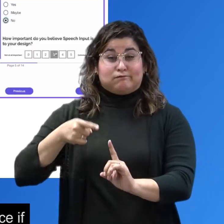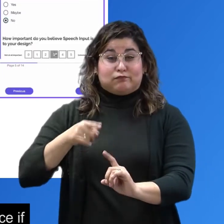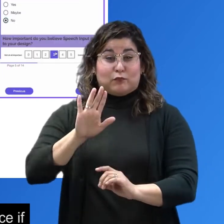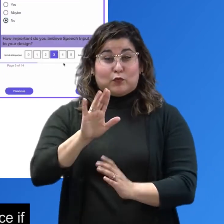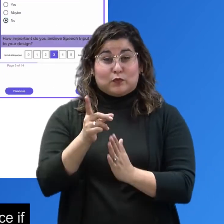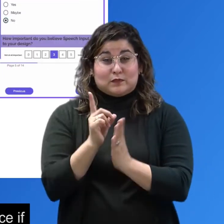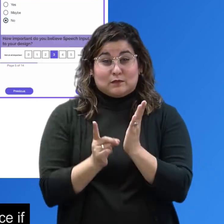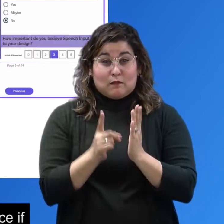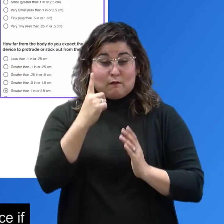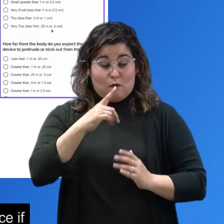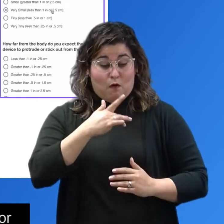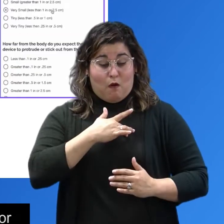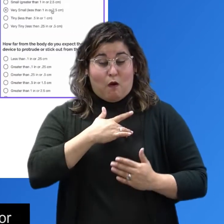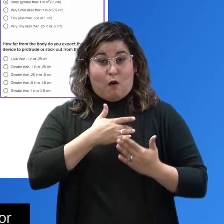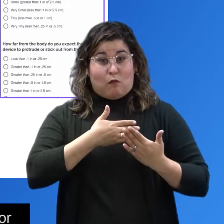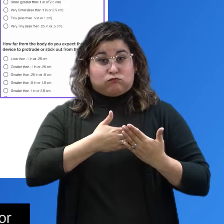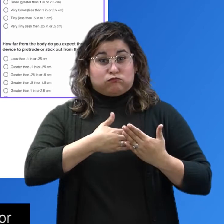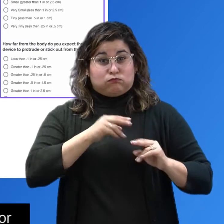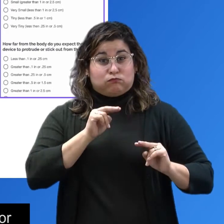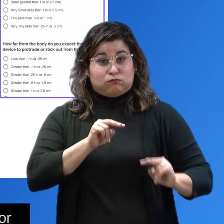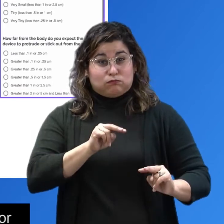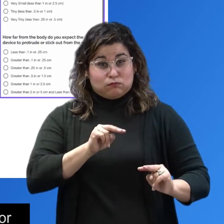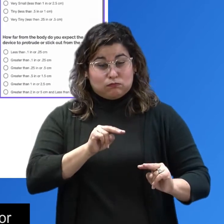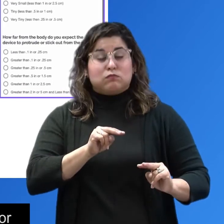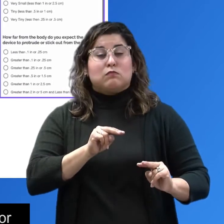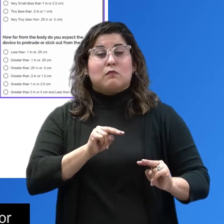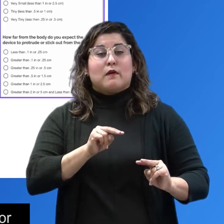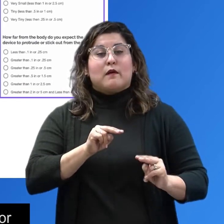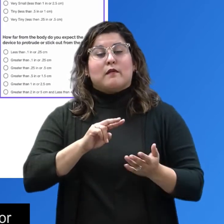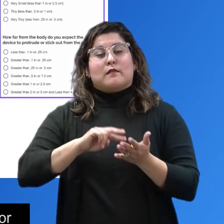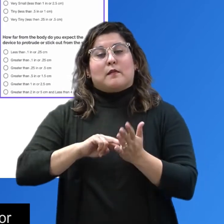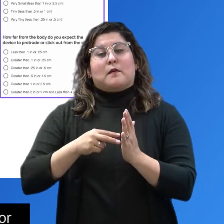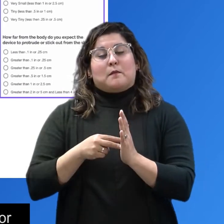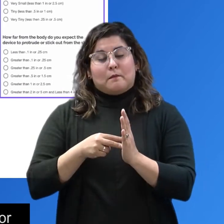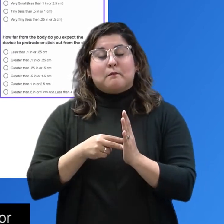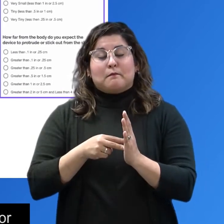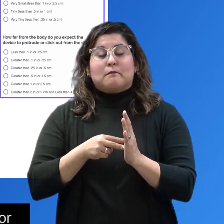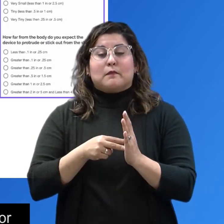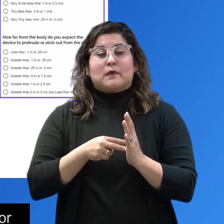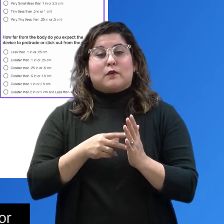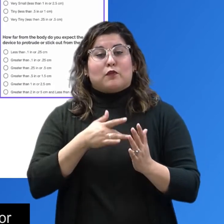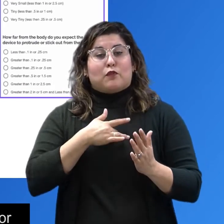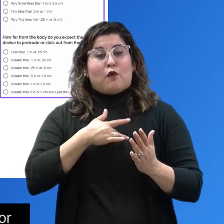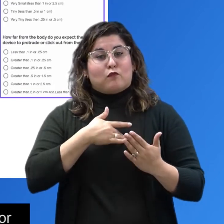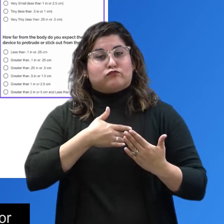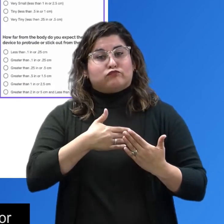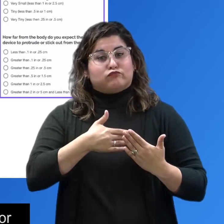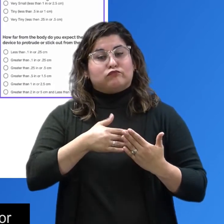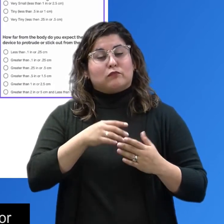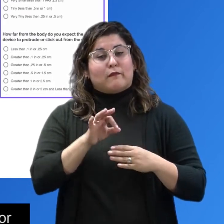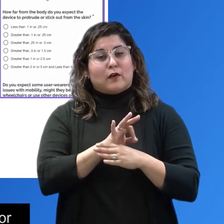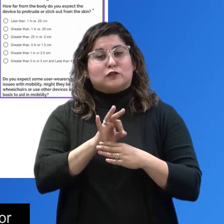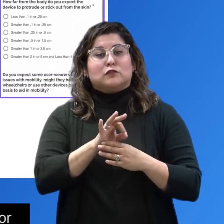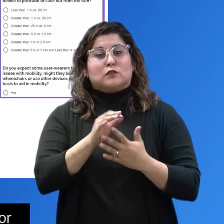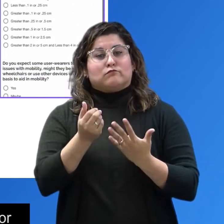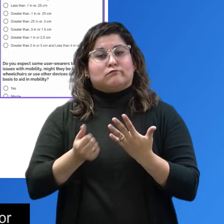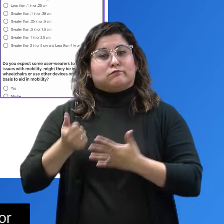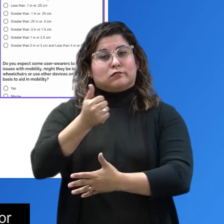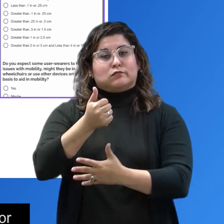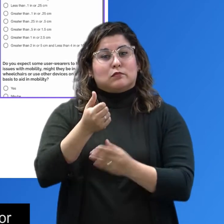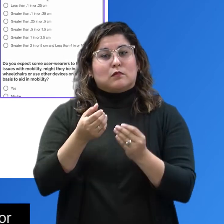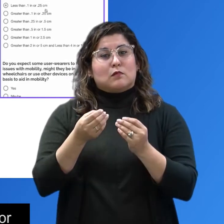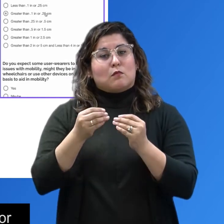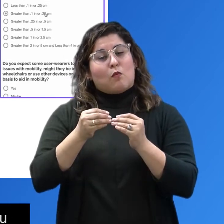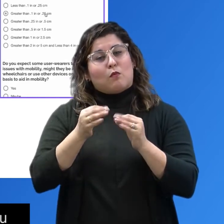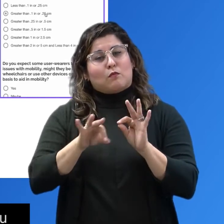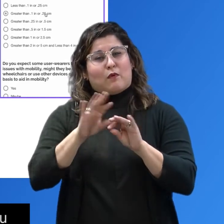design is to be a heart rate monitor, that would mean that the heart rate monitor function would be more important than